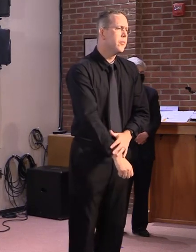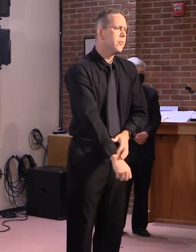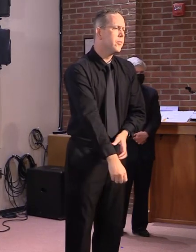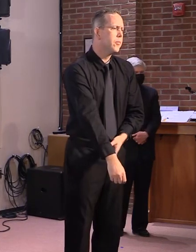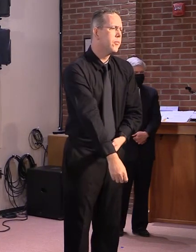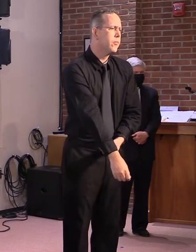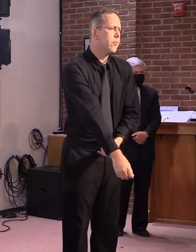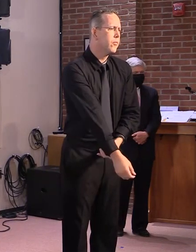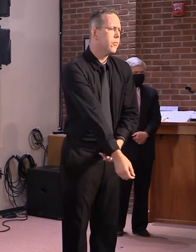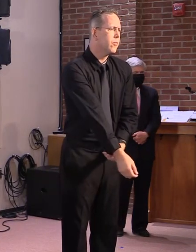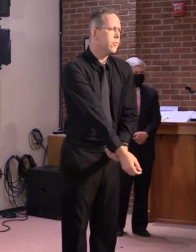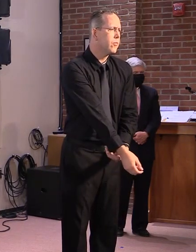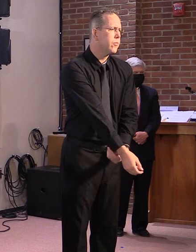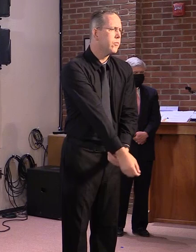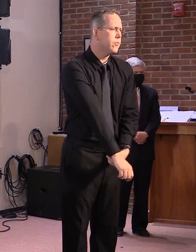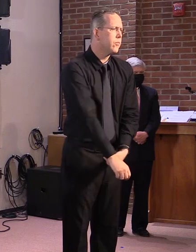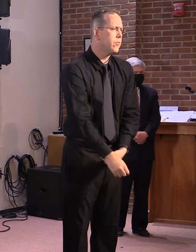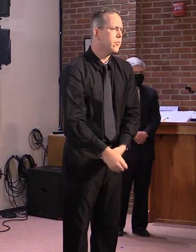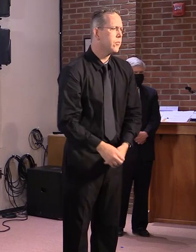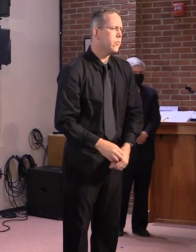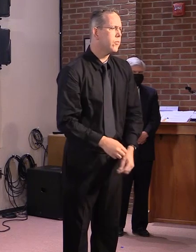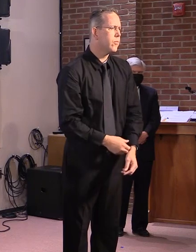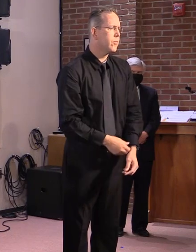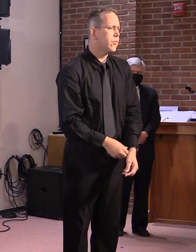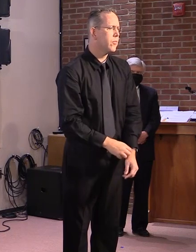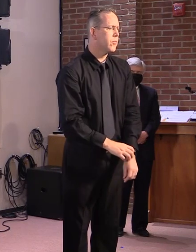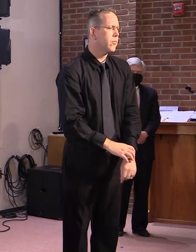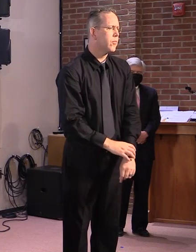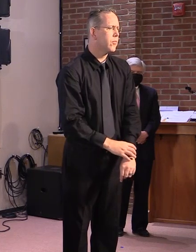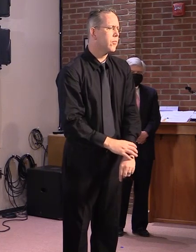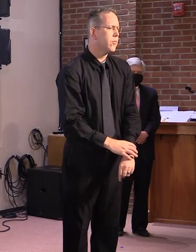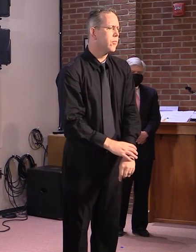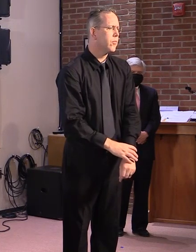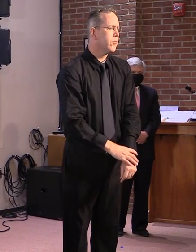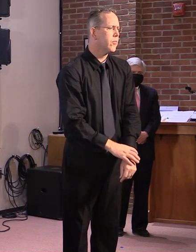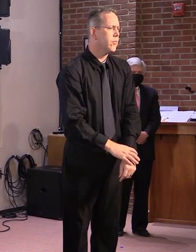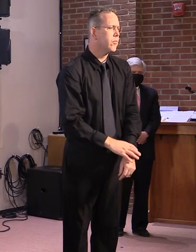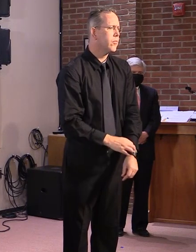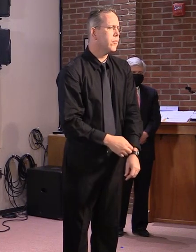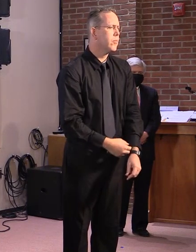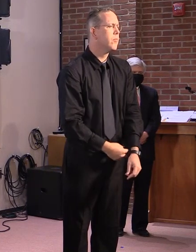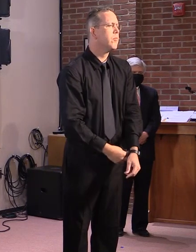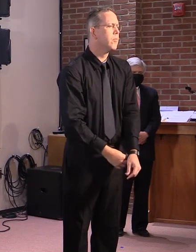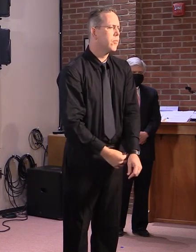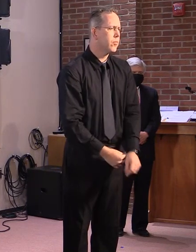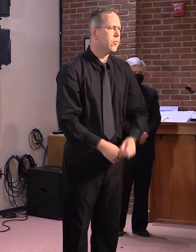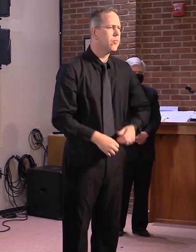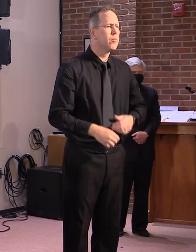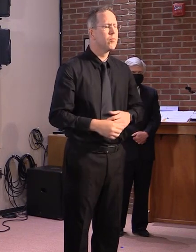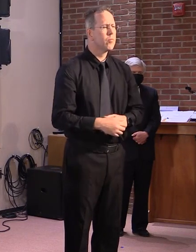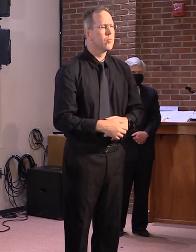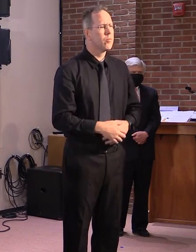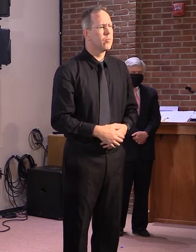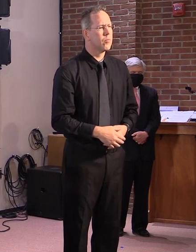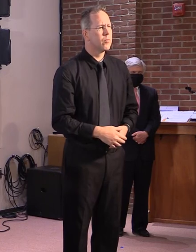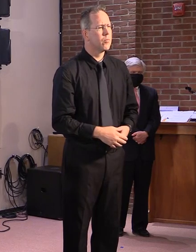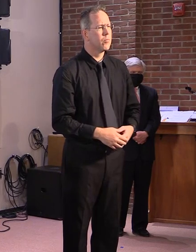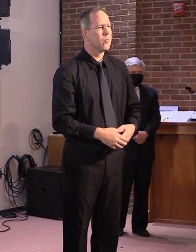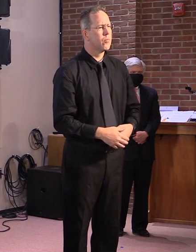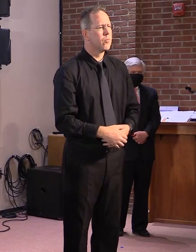outside? I know you issued a written statement on this, and some of the blowback that you're getting on your social media accounts,